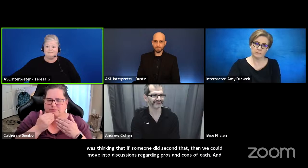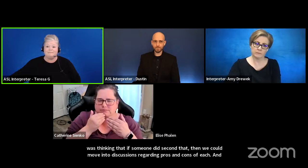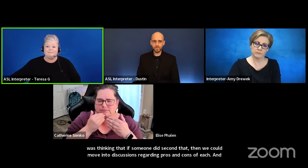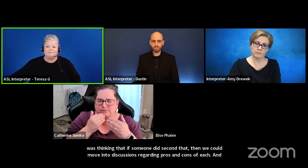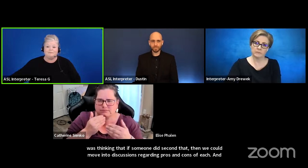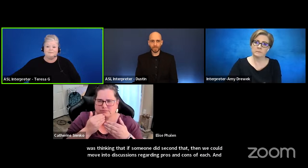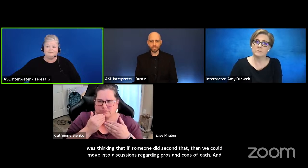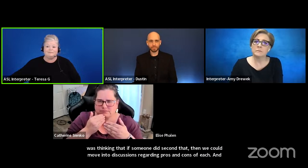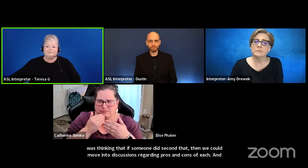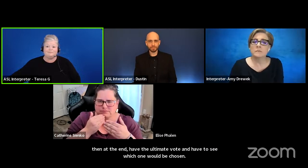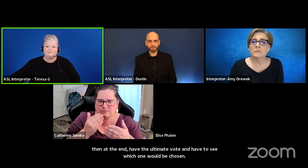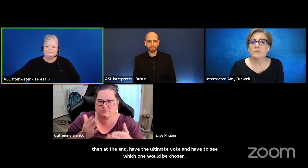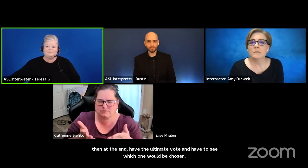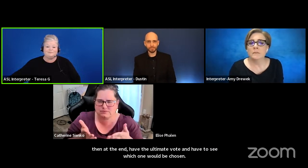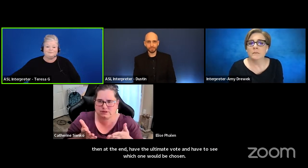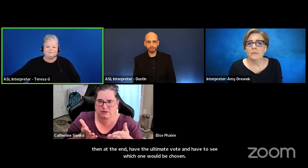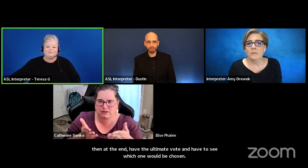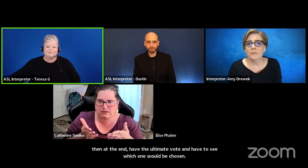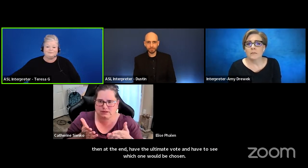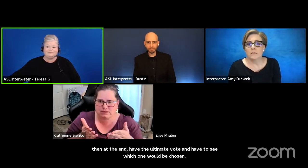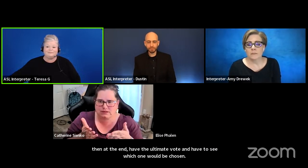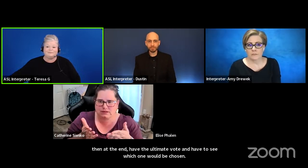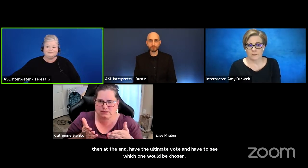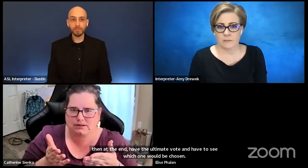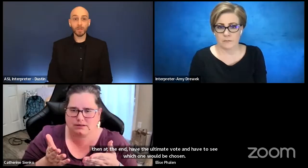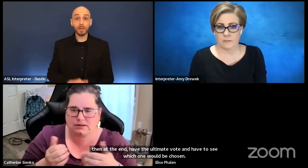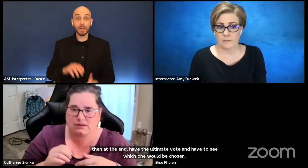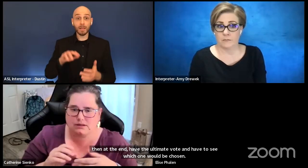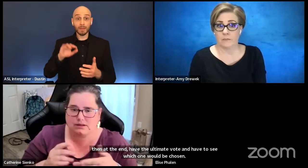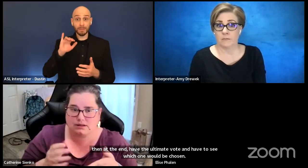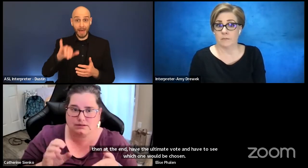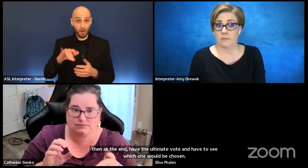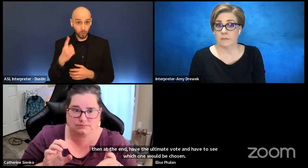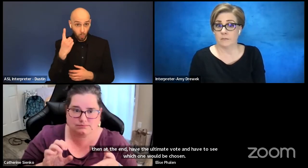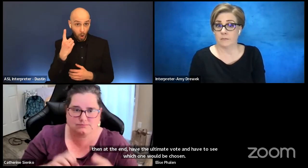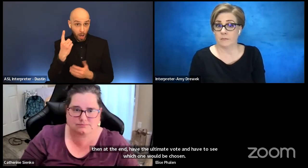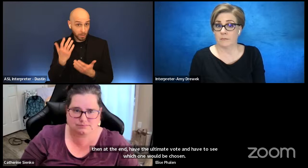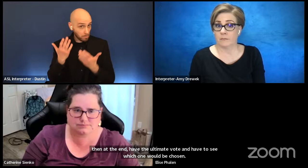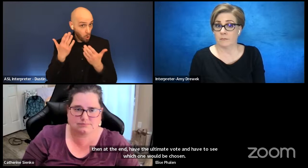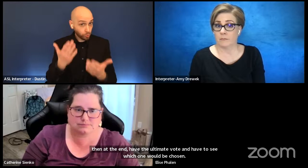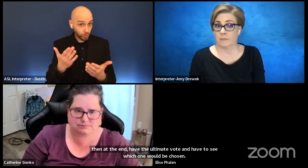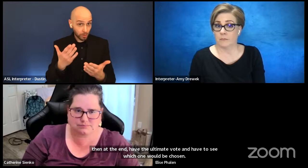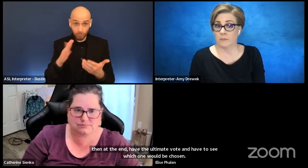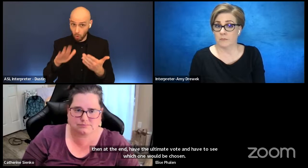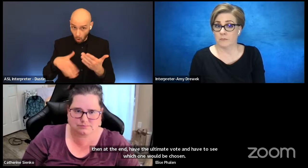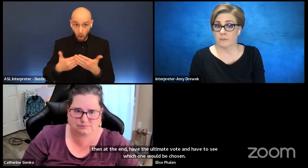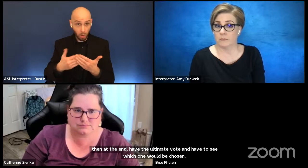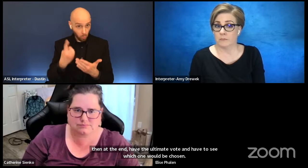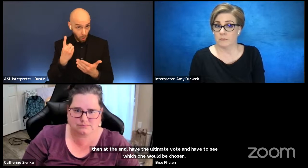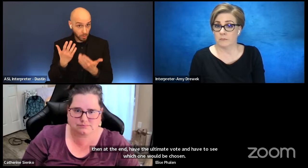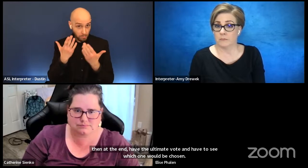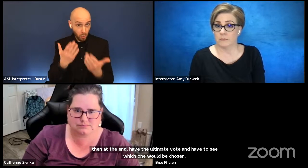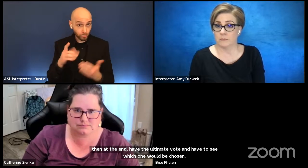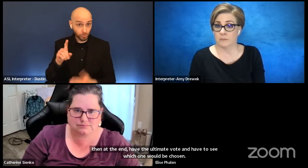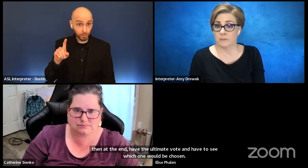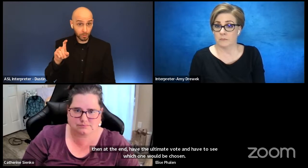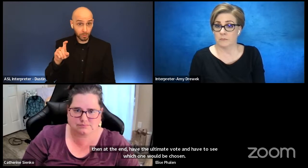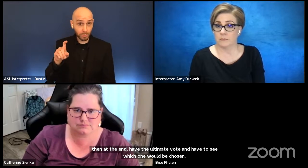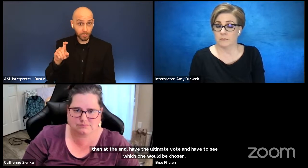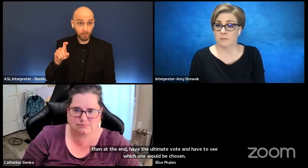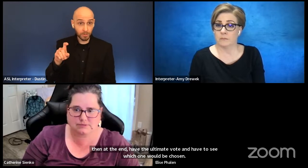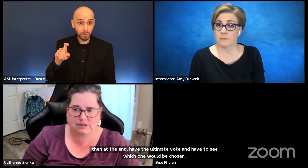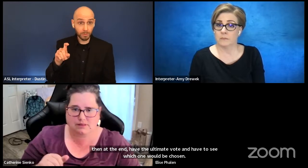things. Is that all one motion?